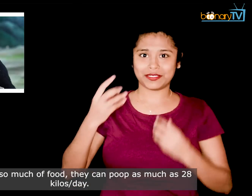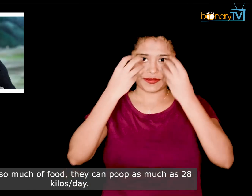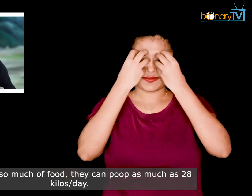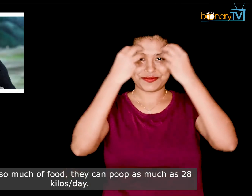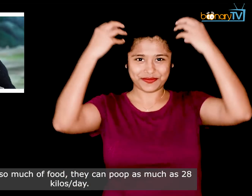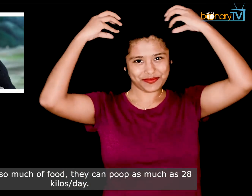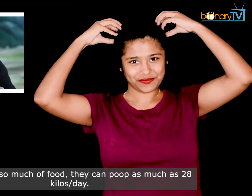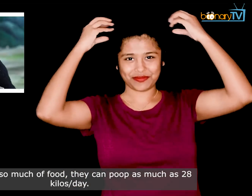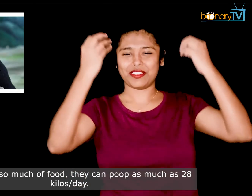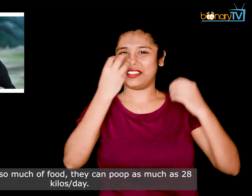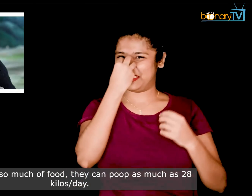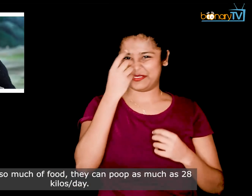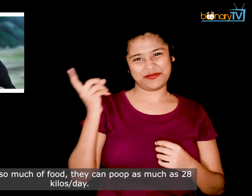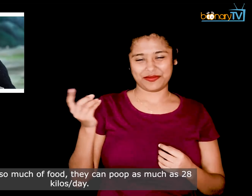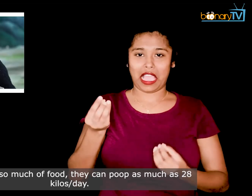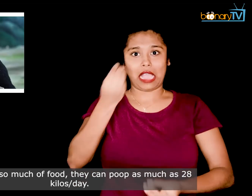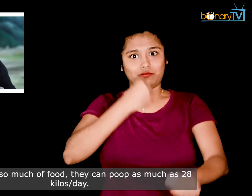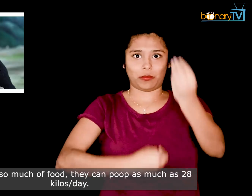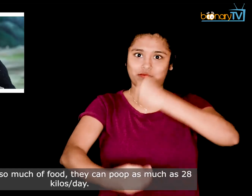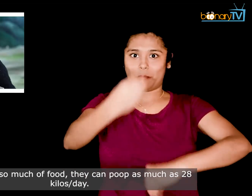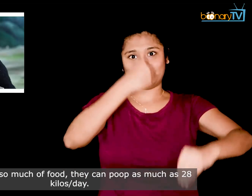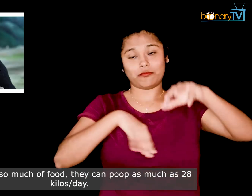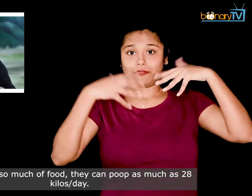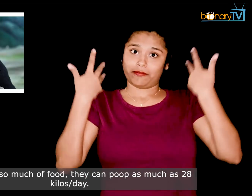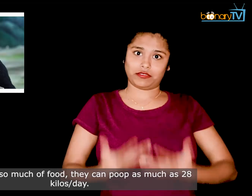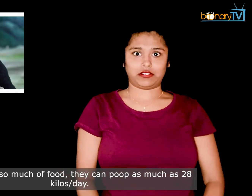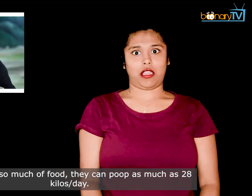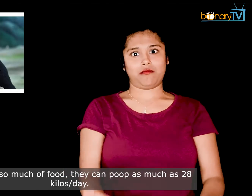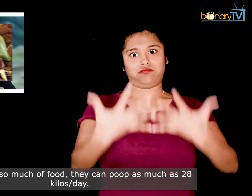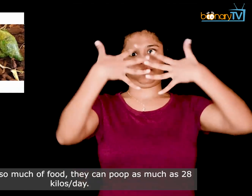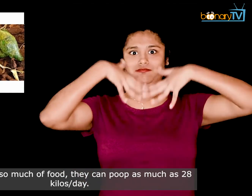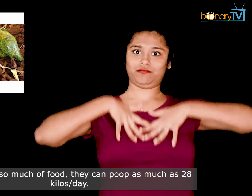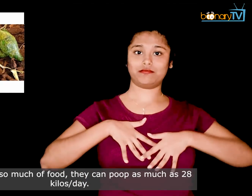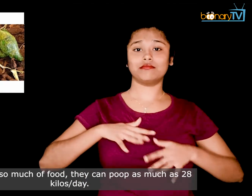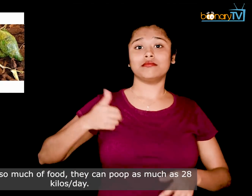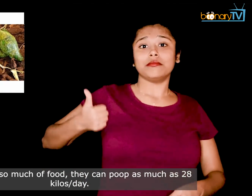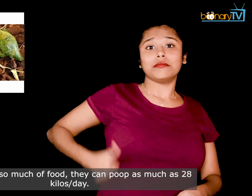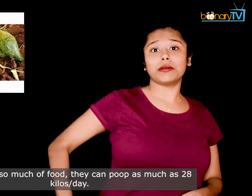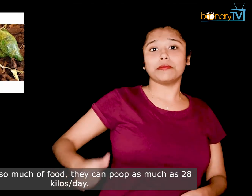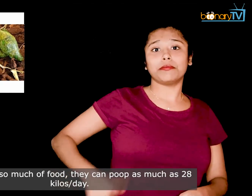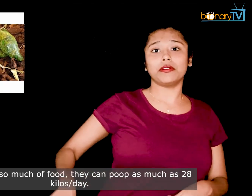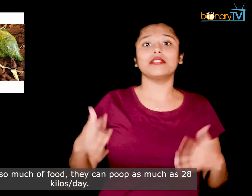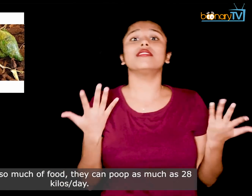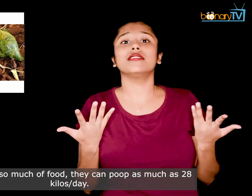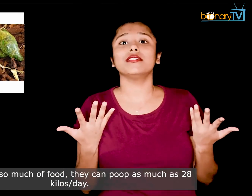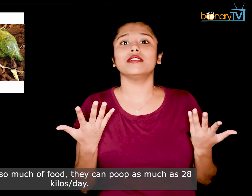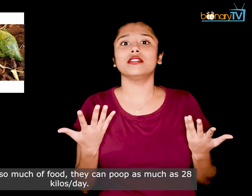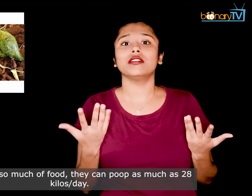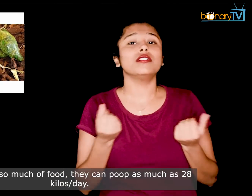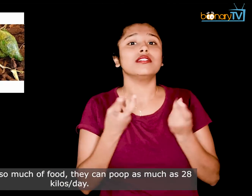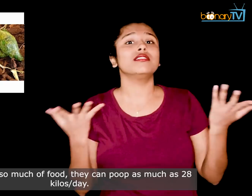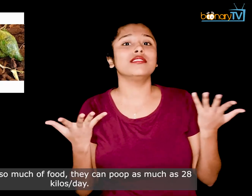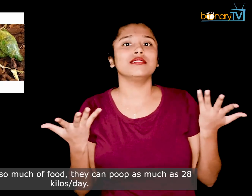After eating so much of food, they can poop as much